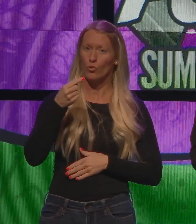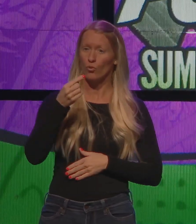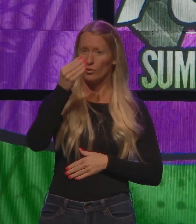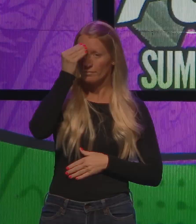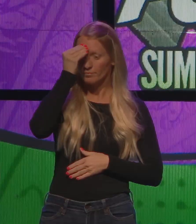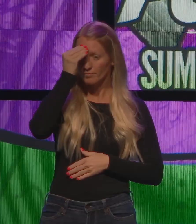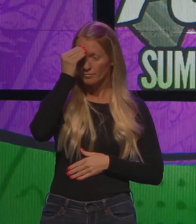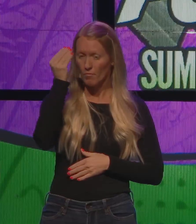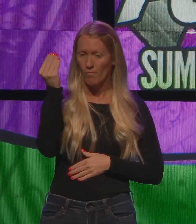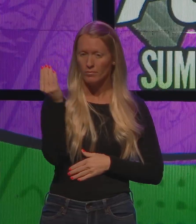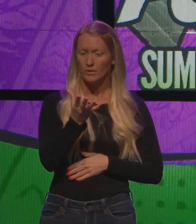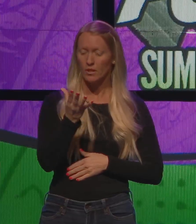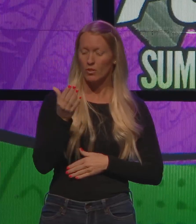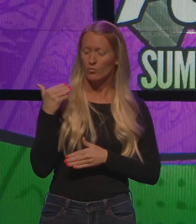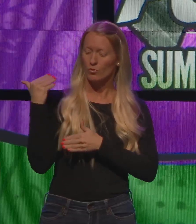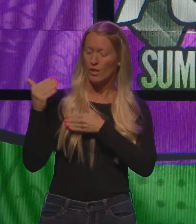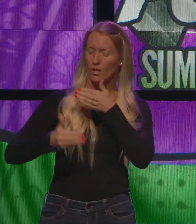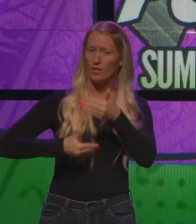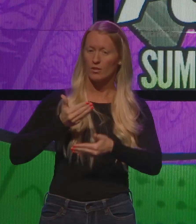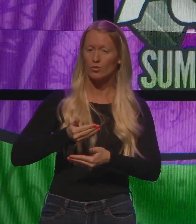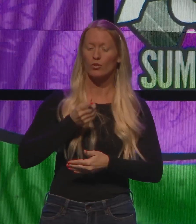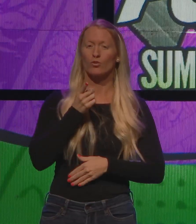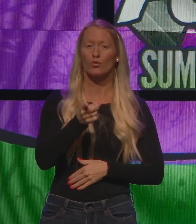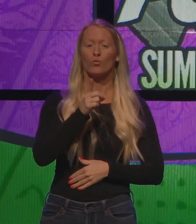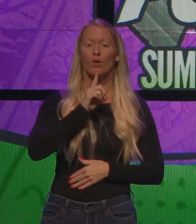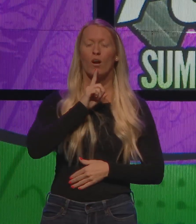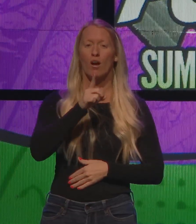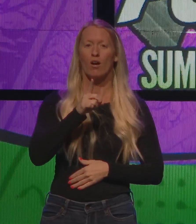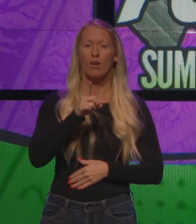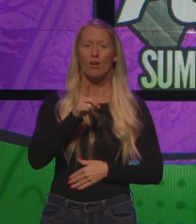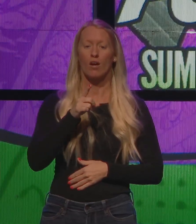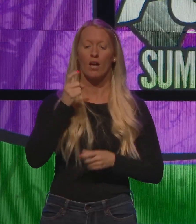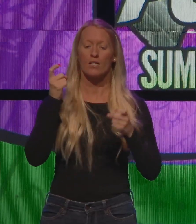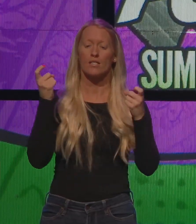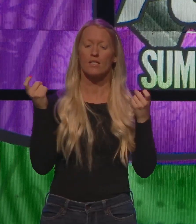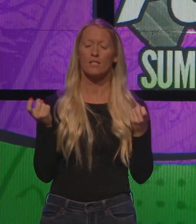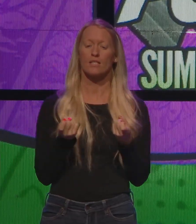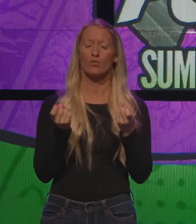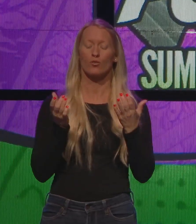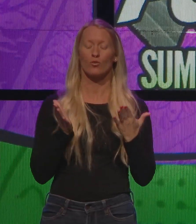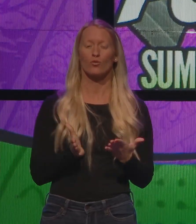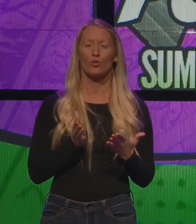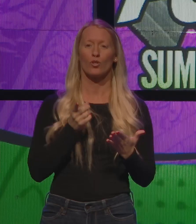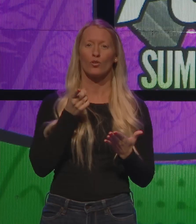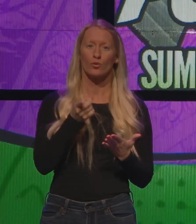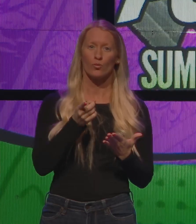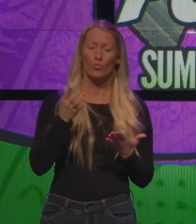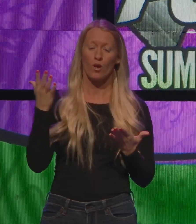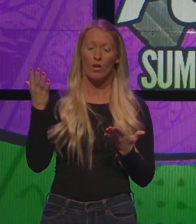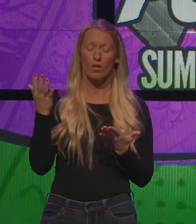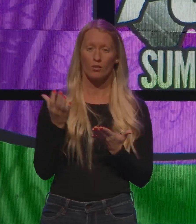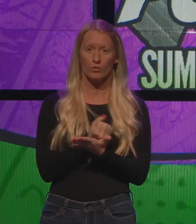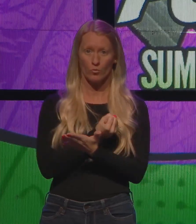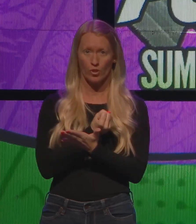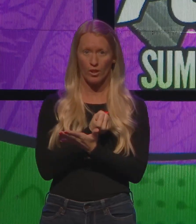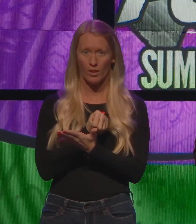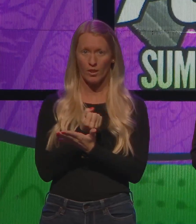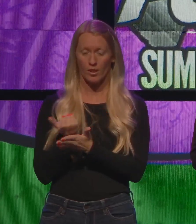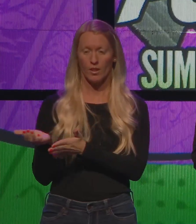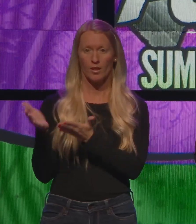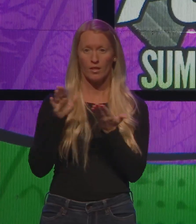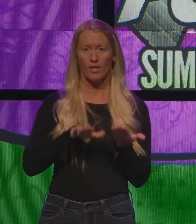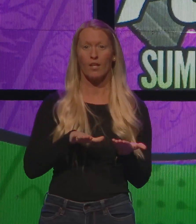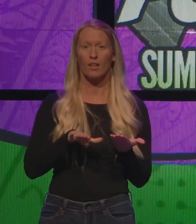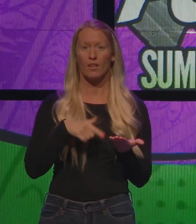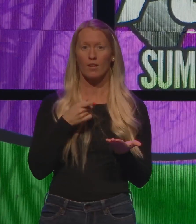you are a sinner, that you are worthy of death, that at your